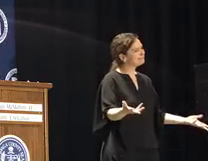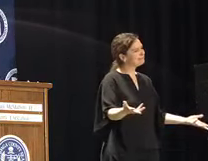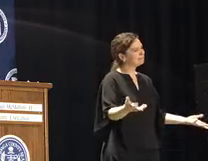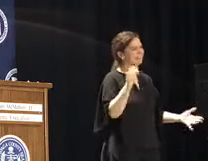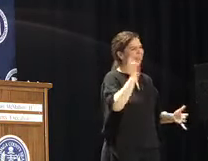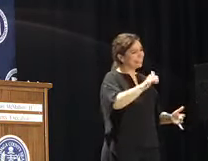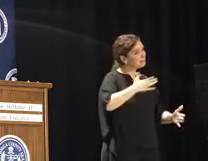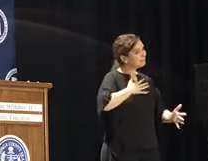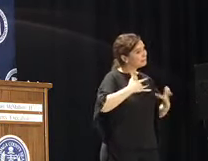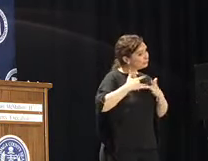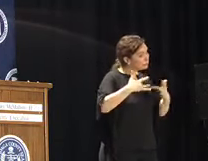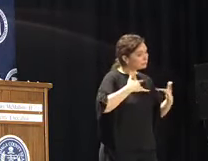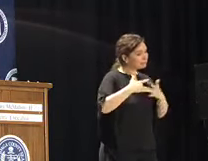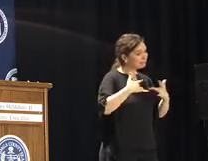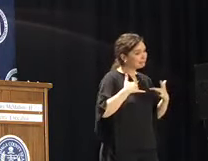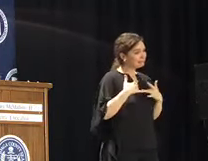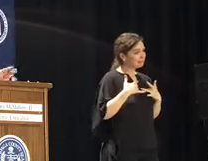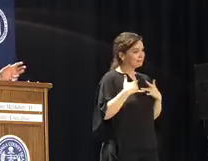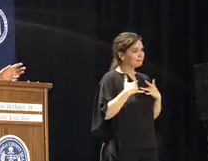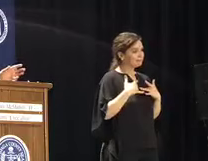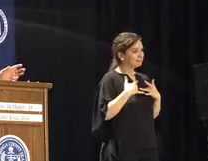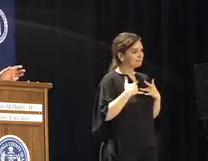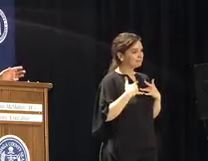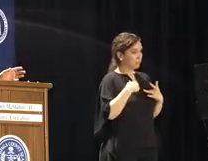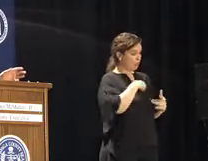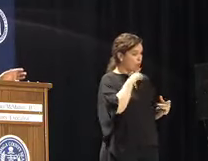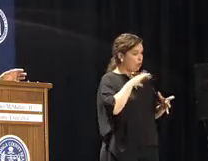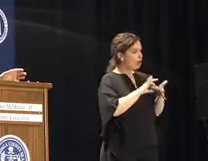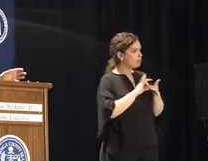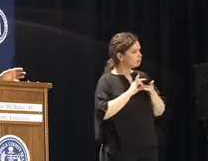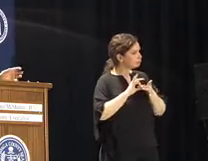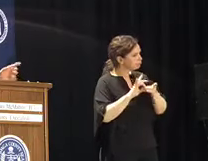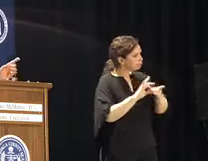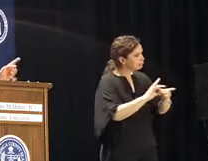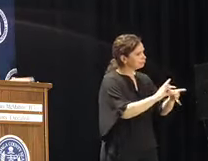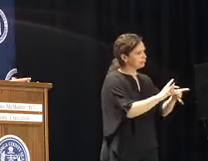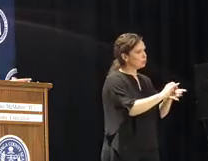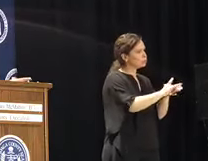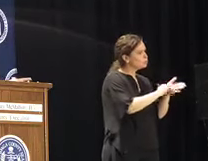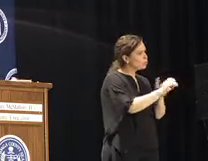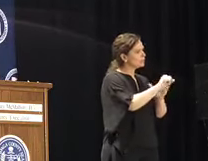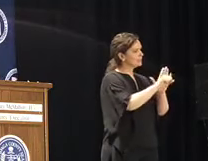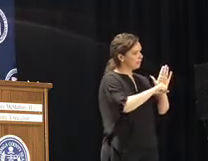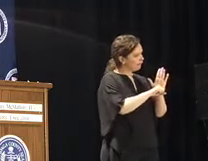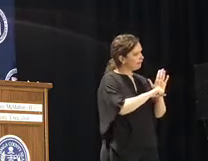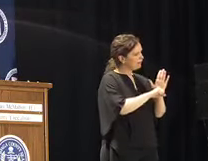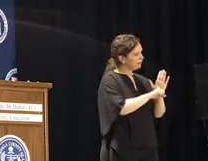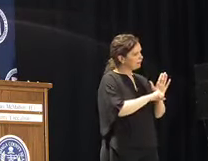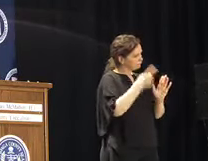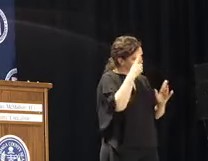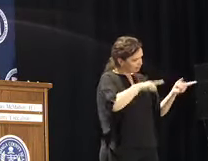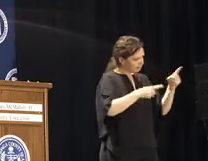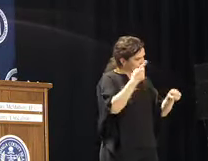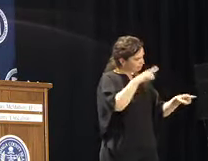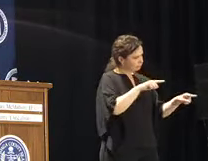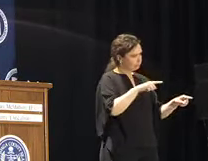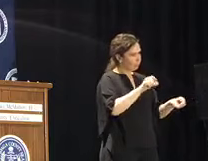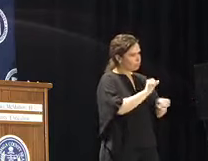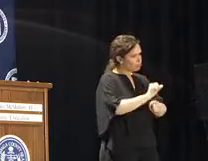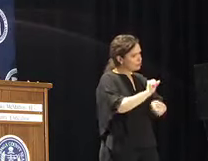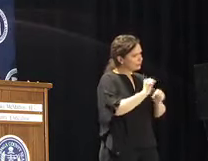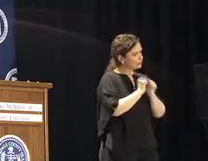point. We are so connected together in New York State via infrastructure that